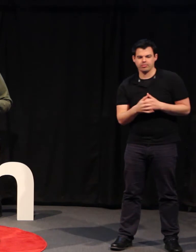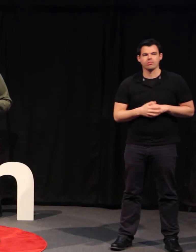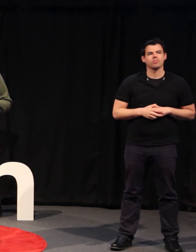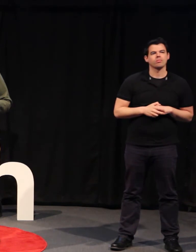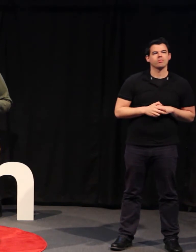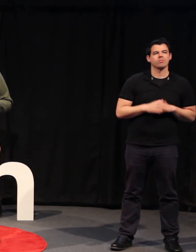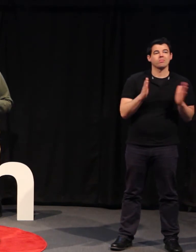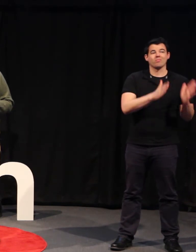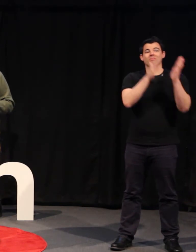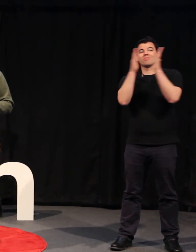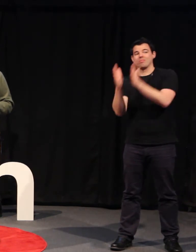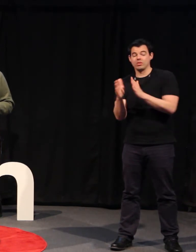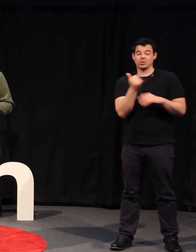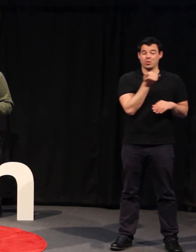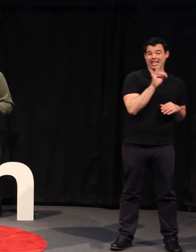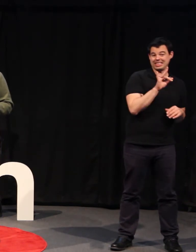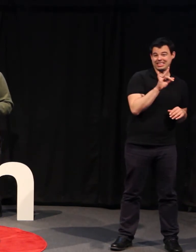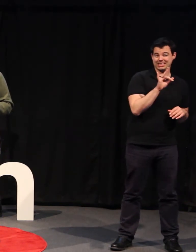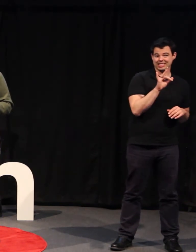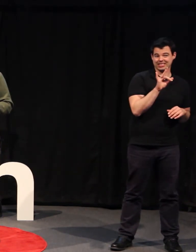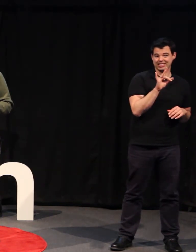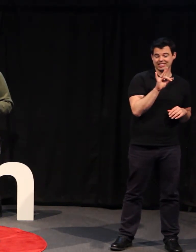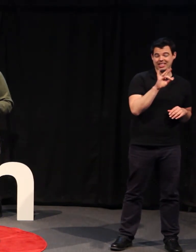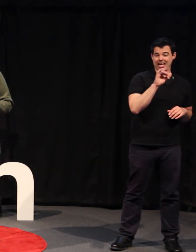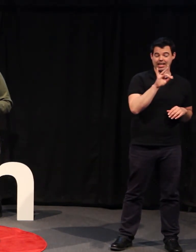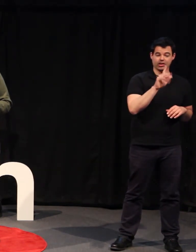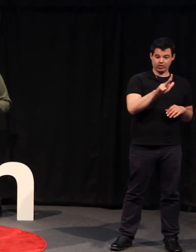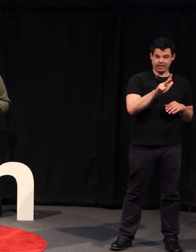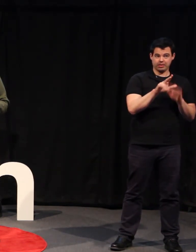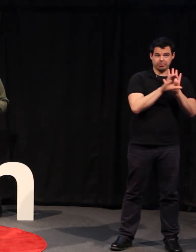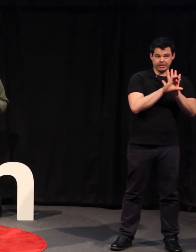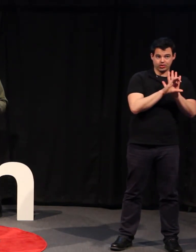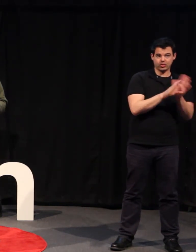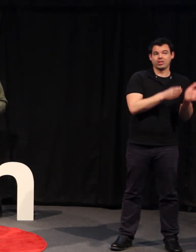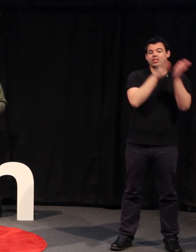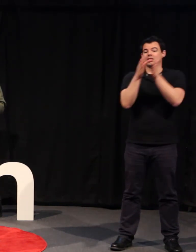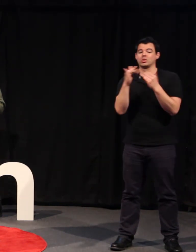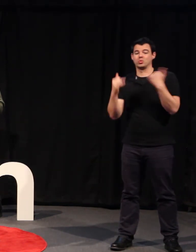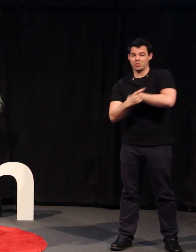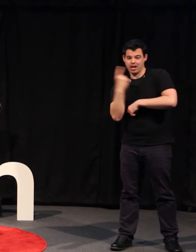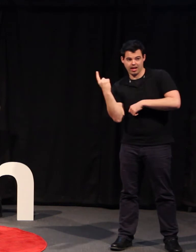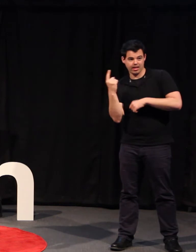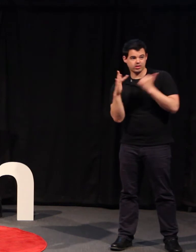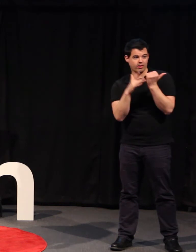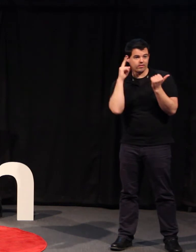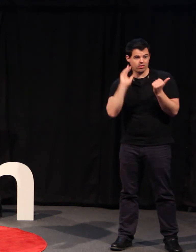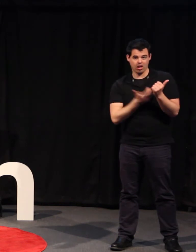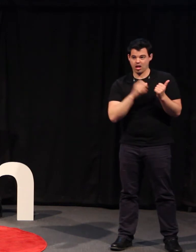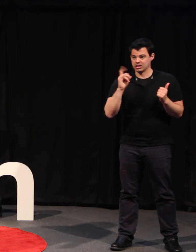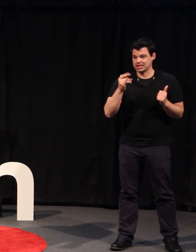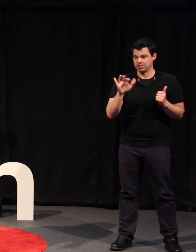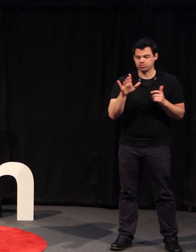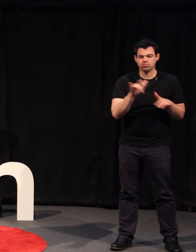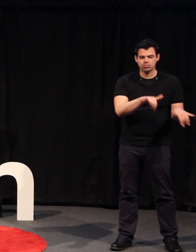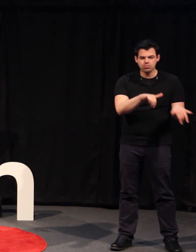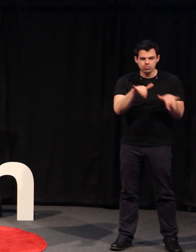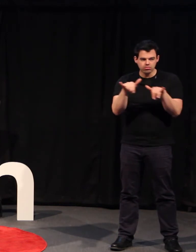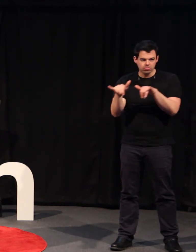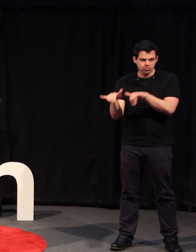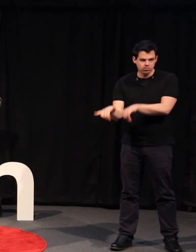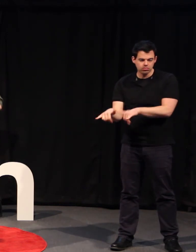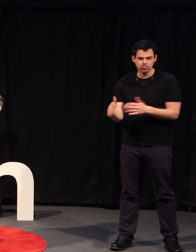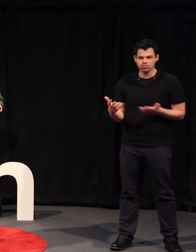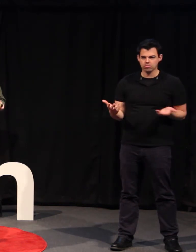There aren't enough differences to even matter. The technology that we use today when we have residential septic treatment